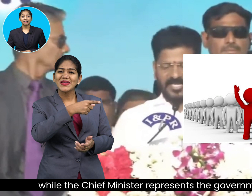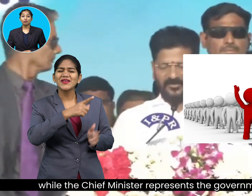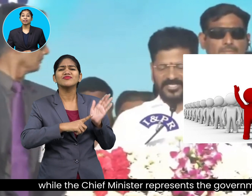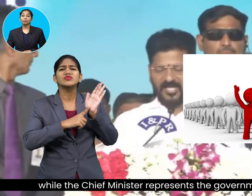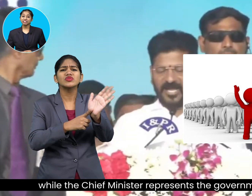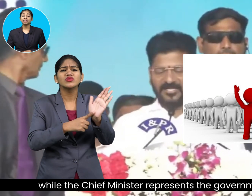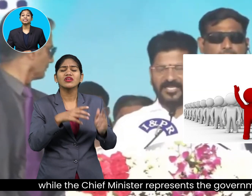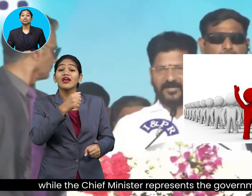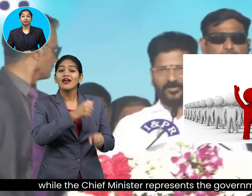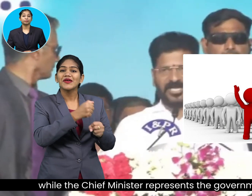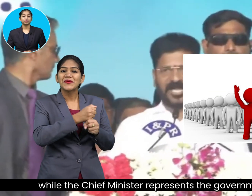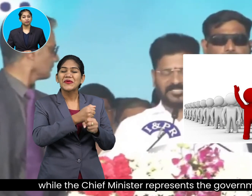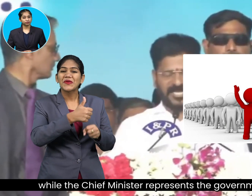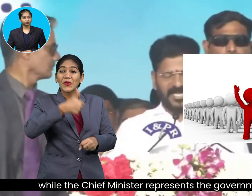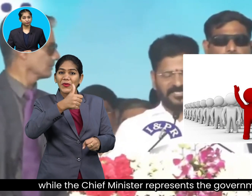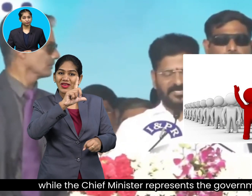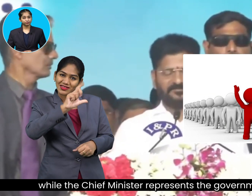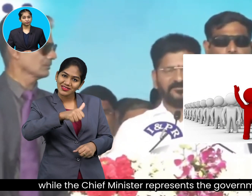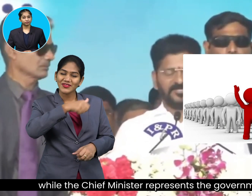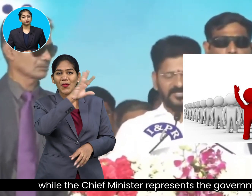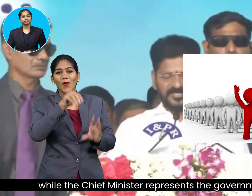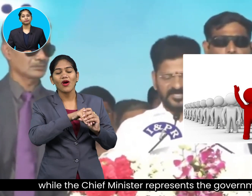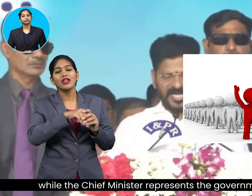the government's leadership.